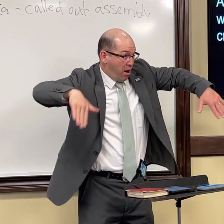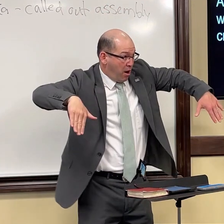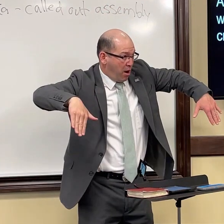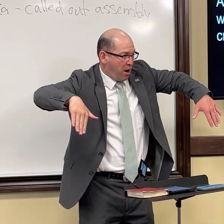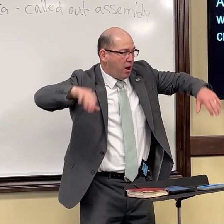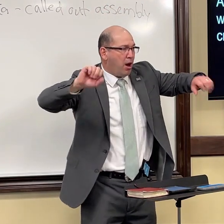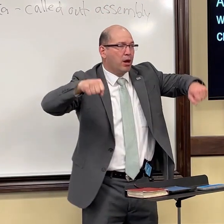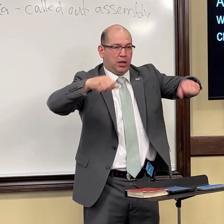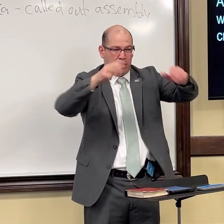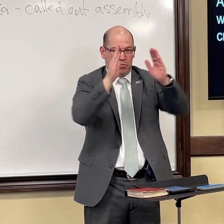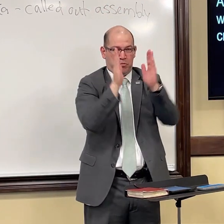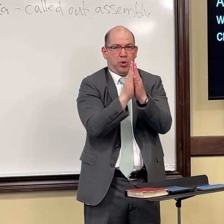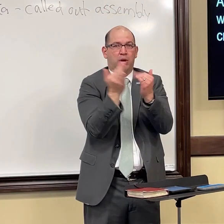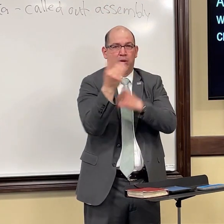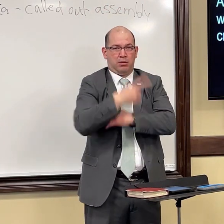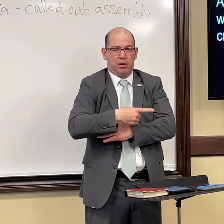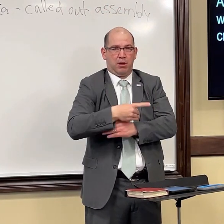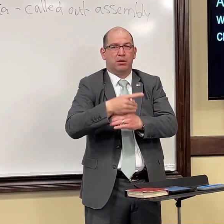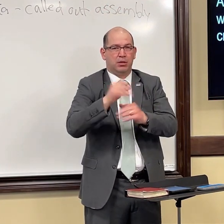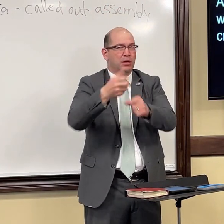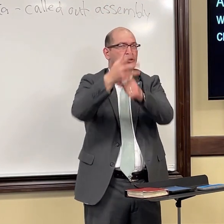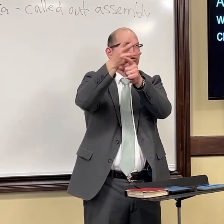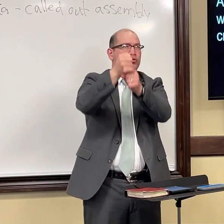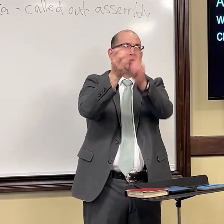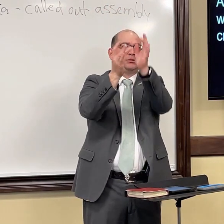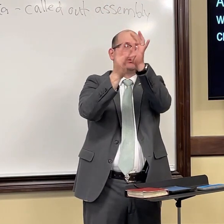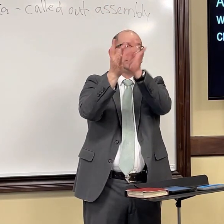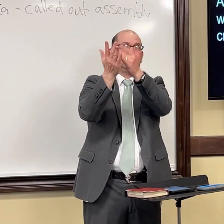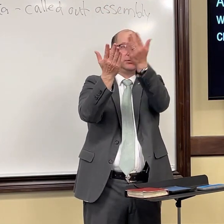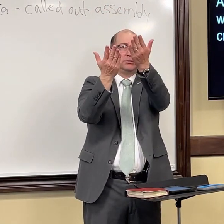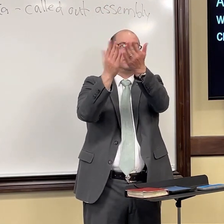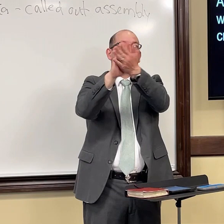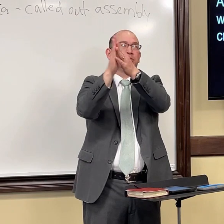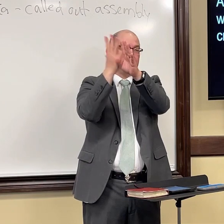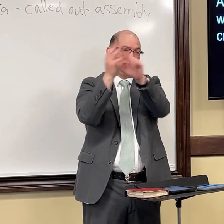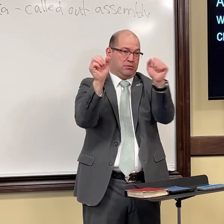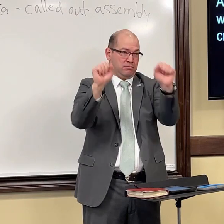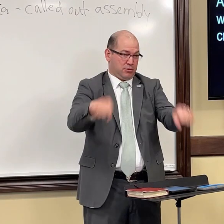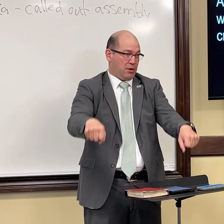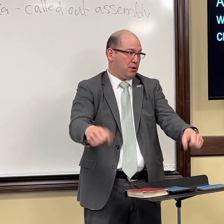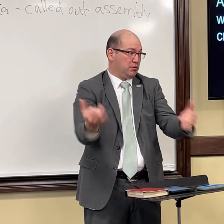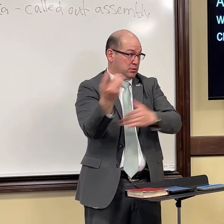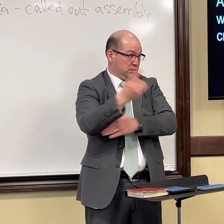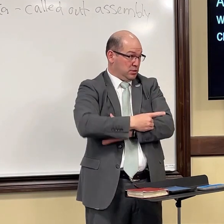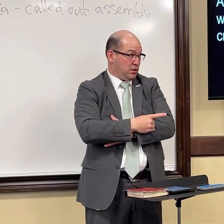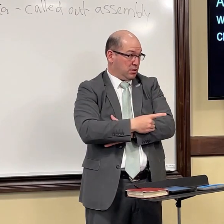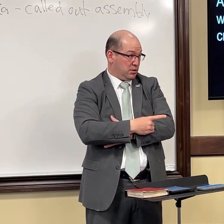If you haven't done that yet, you can ask him today and trust in Christ today for salvation. You